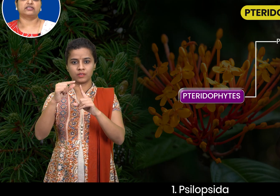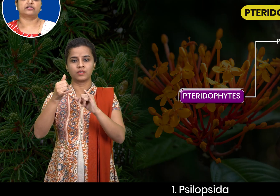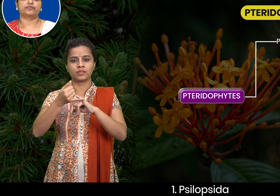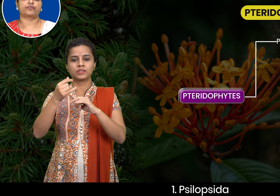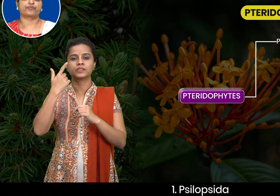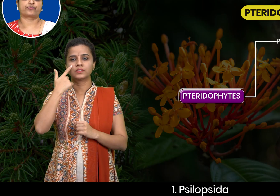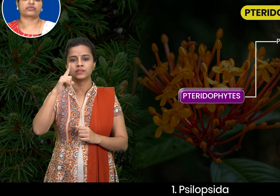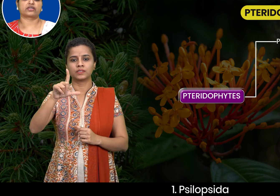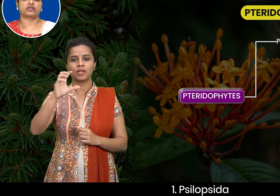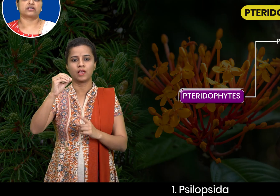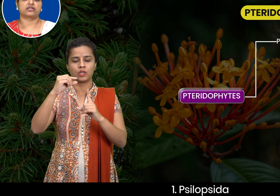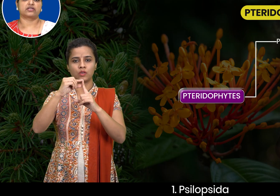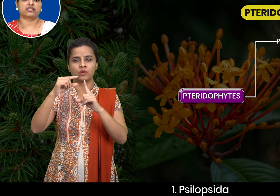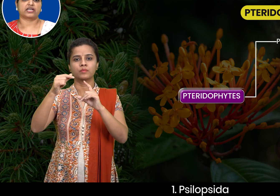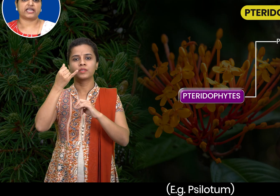Psilopsida,